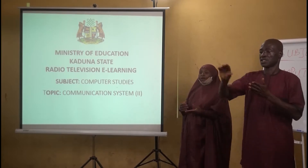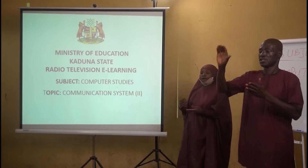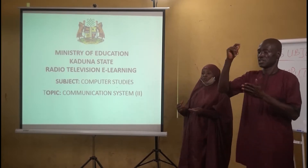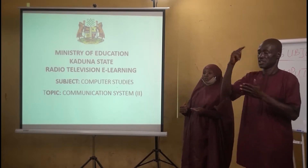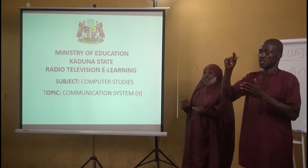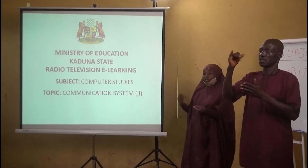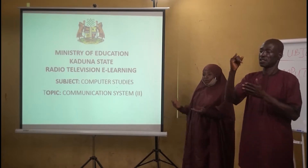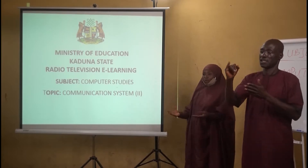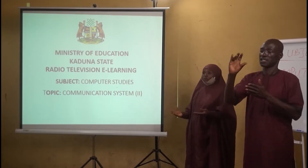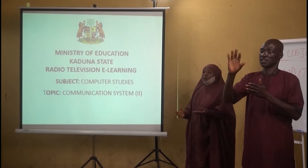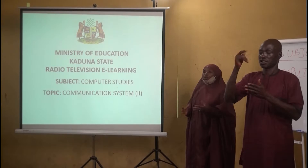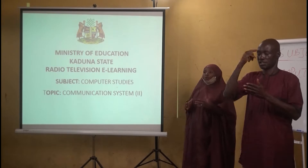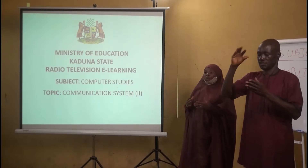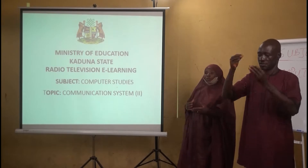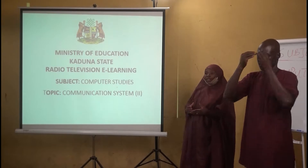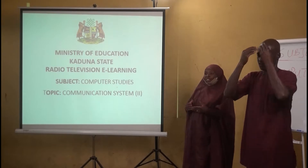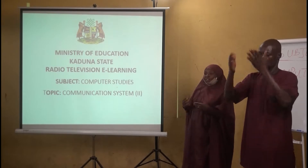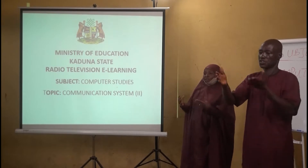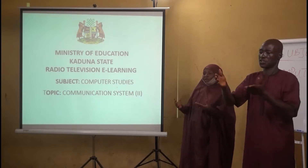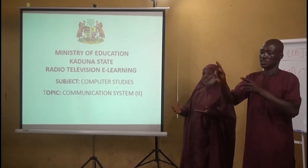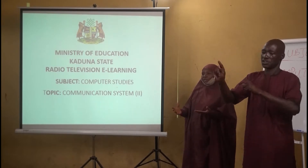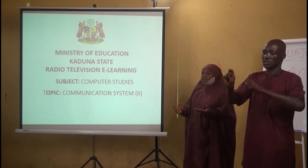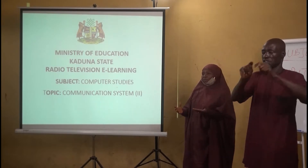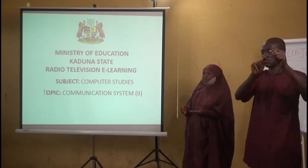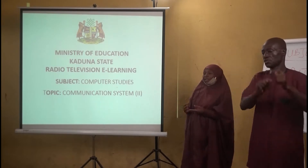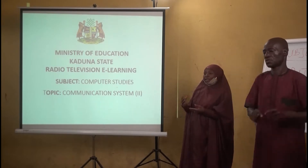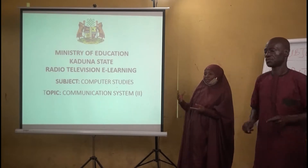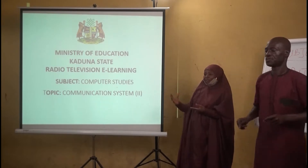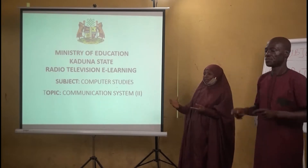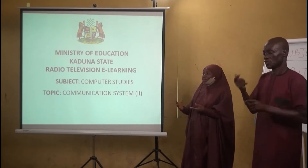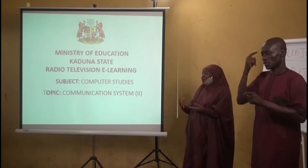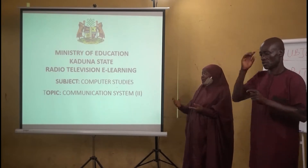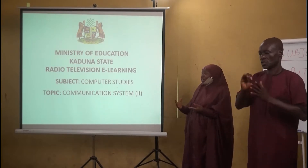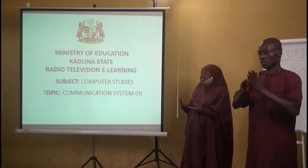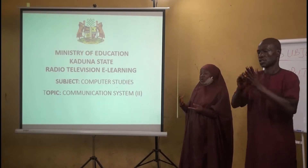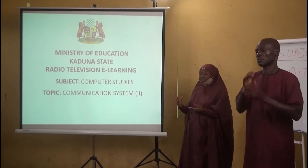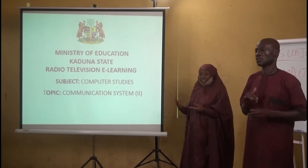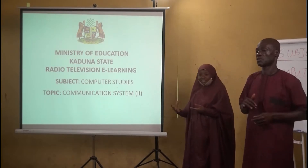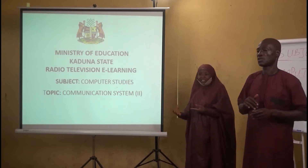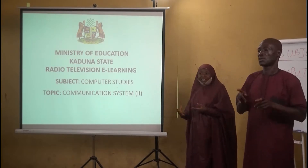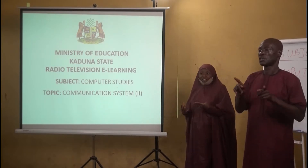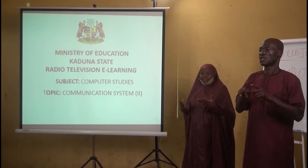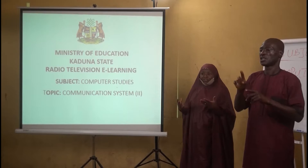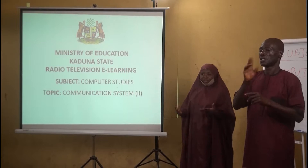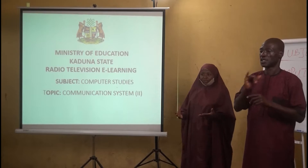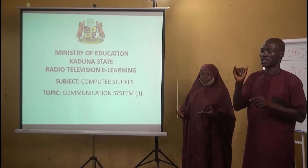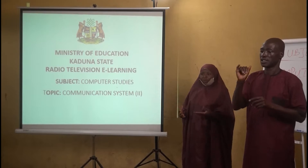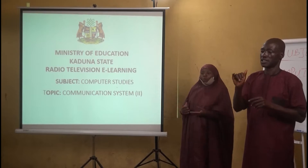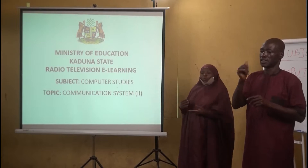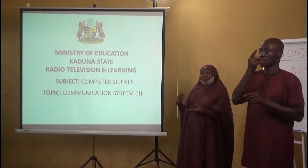as we all know. Let's take, for example, like the pandemic, that's the COVID-19 that is going on now. With the